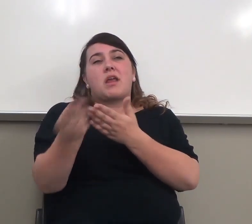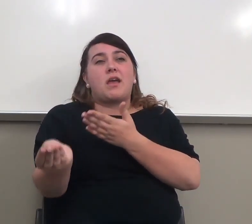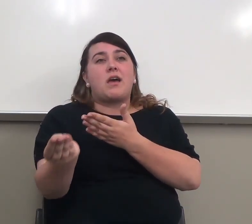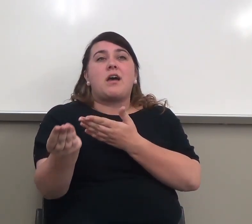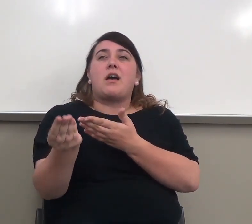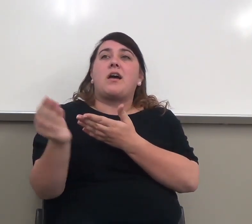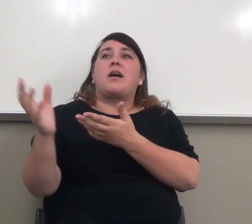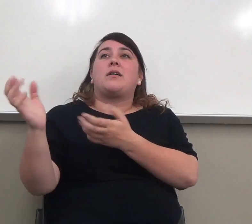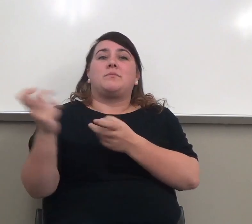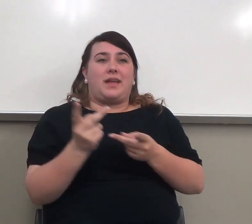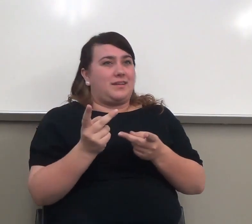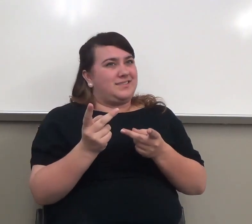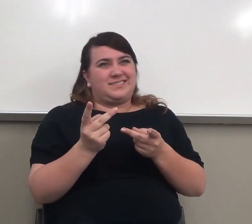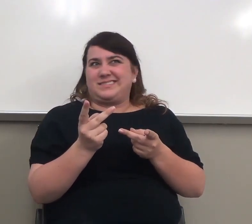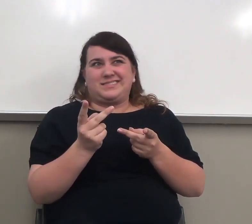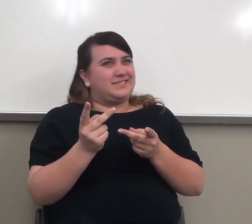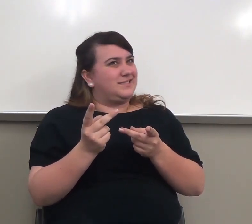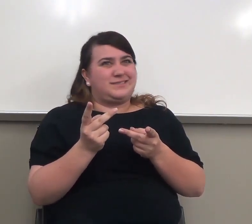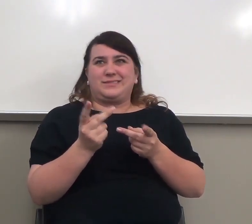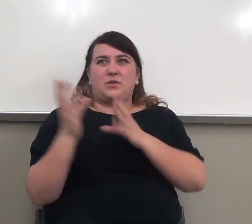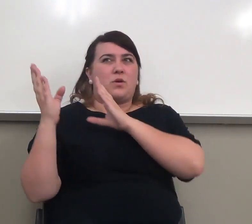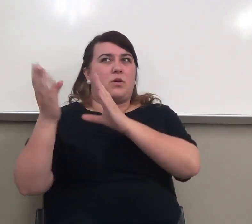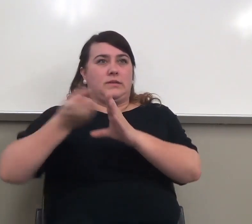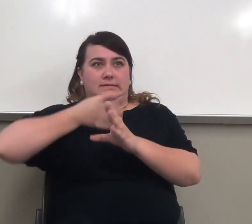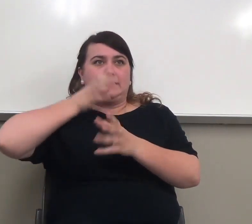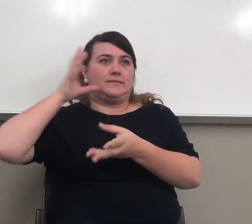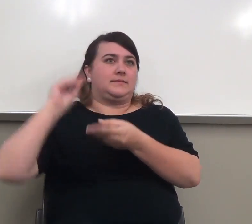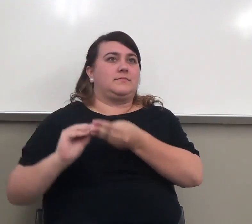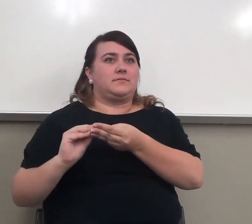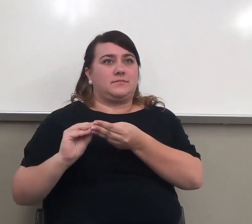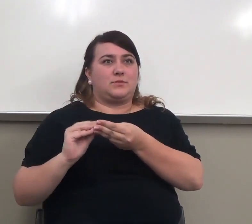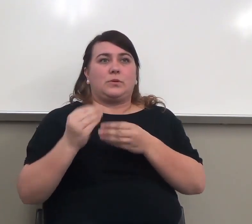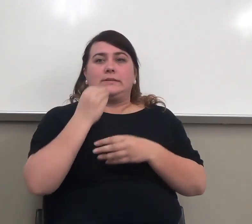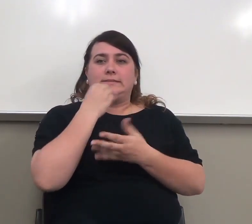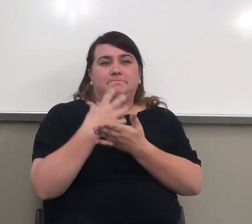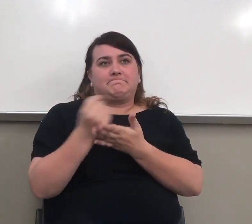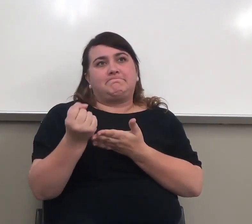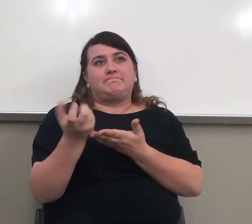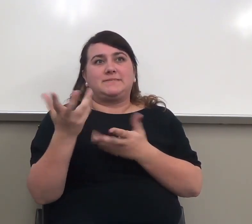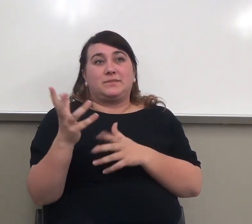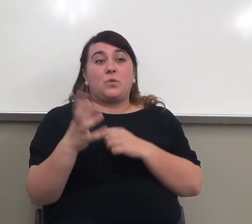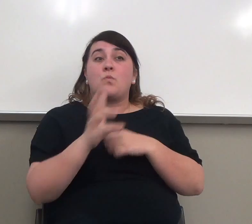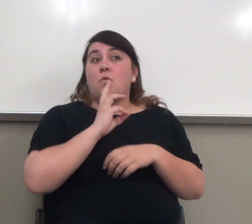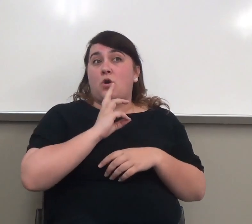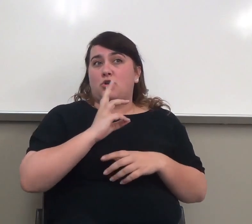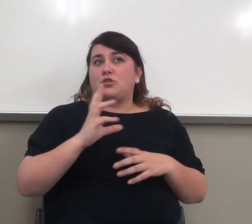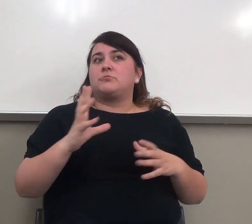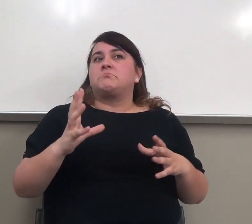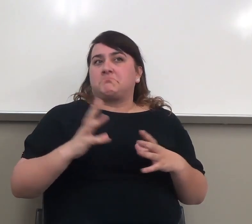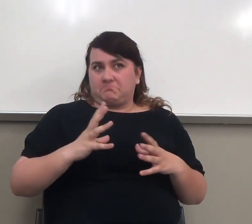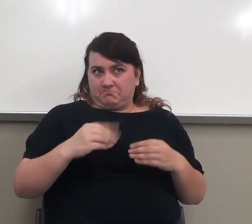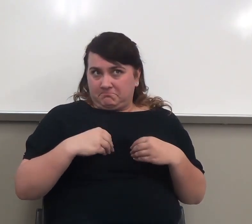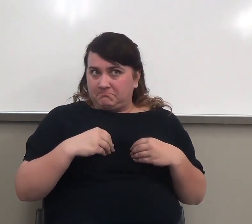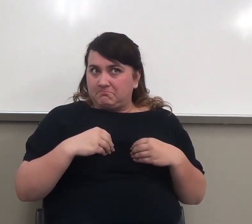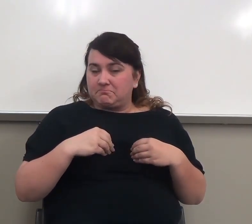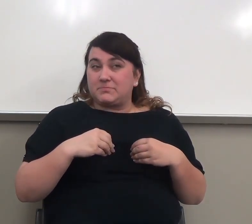can't bring it back in. Okay? Technically, I'm only supposed to allow water. Technically, I'm not even supposed